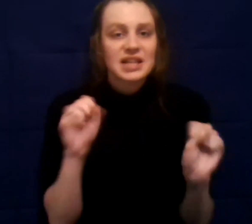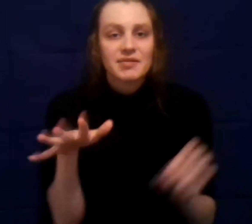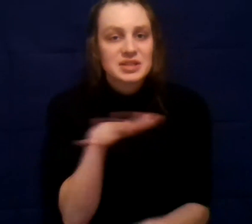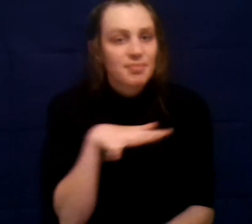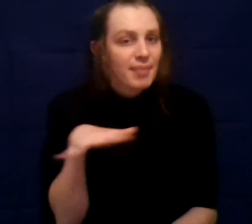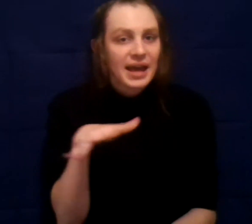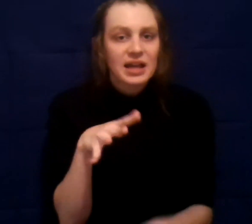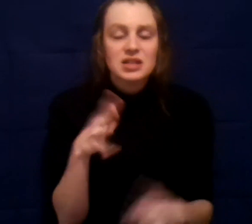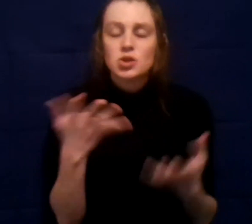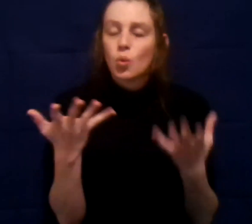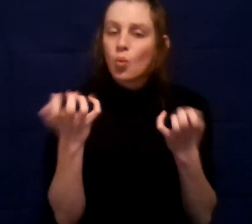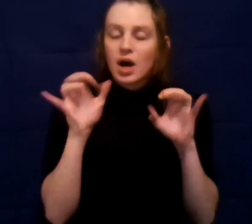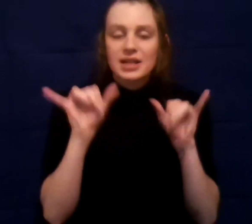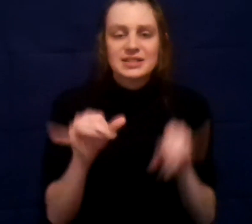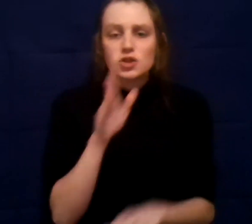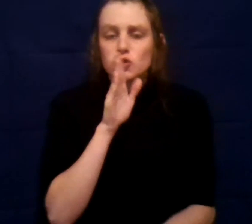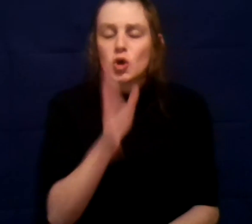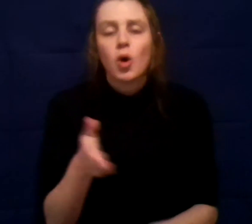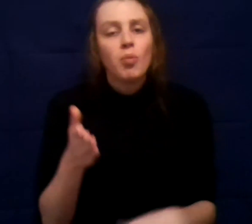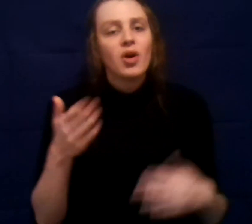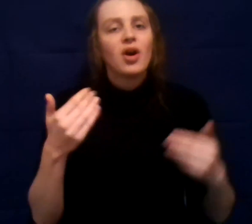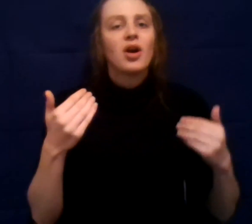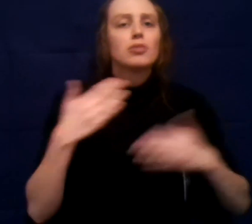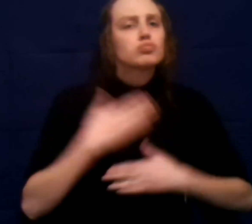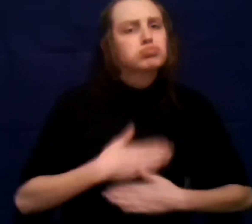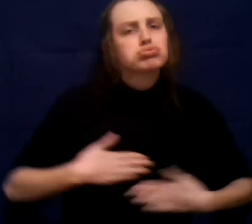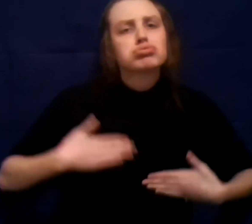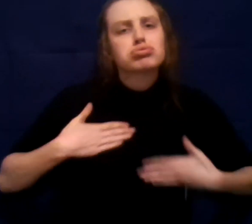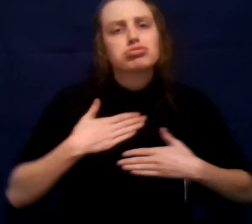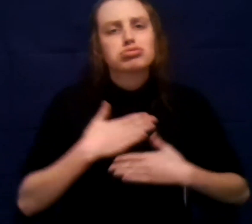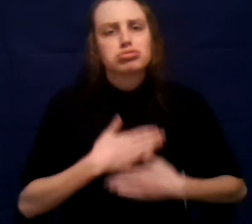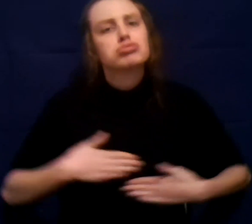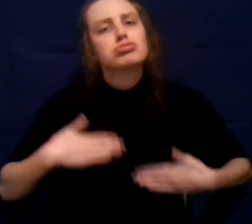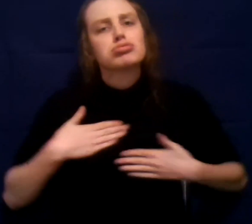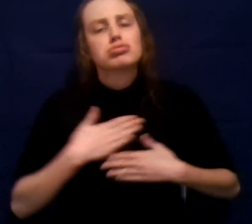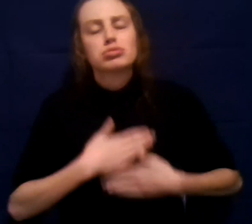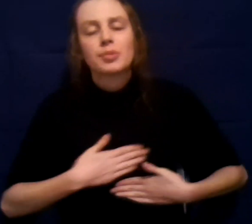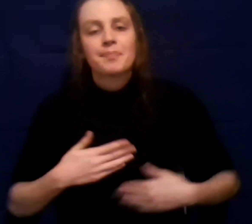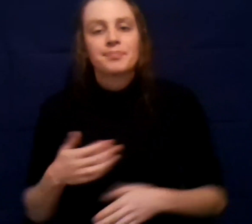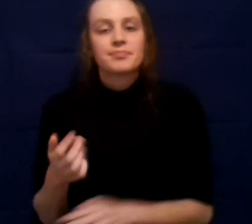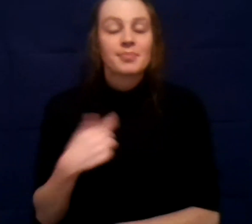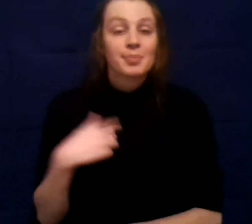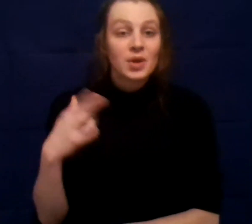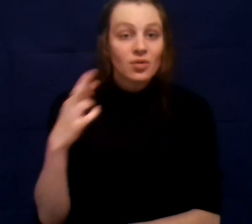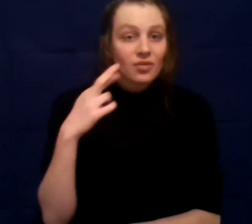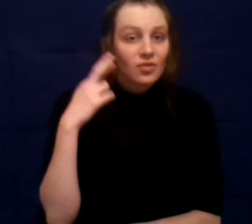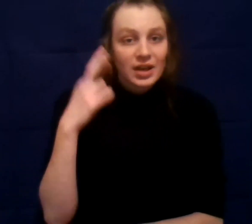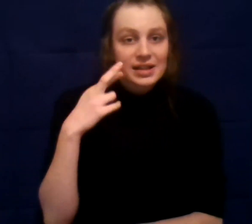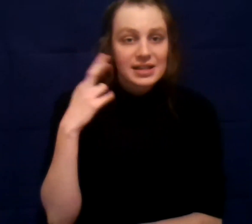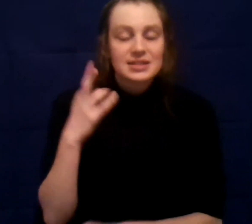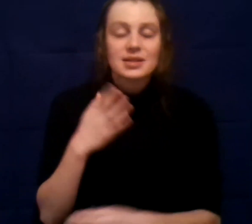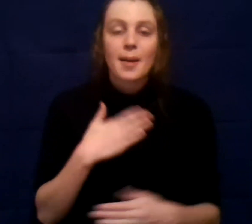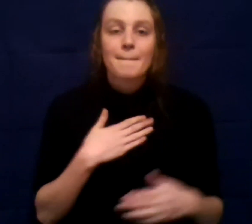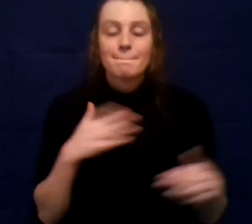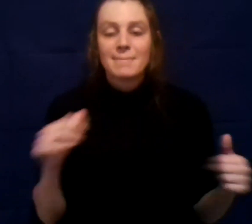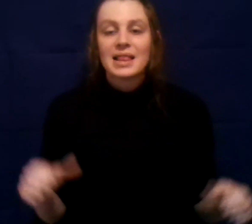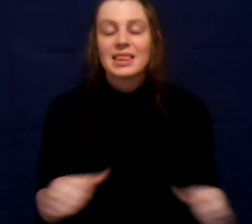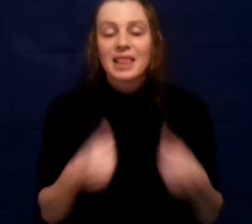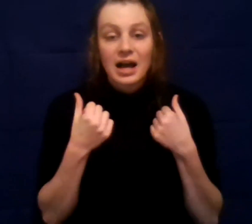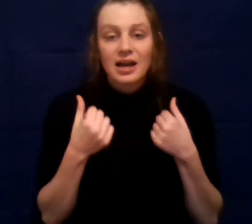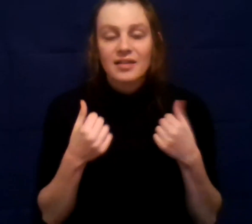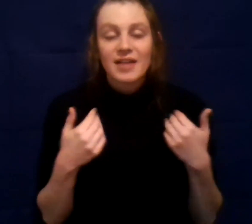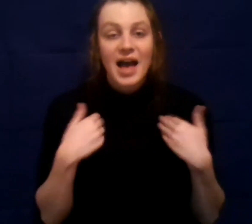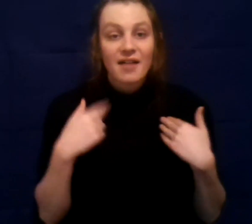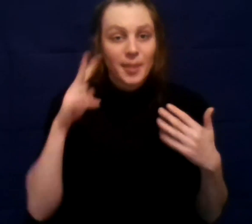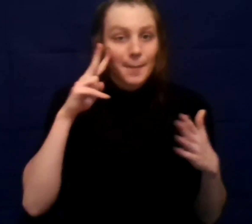time because like that's when I realized that, you know, my life has some like meaning